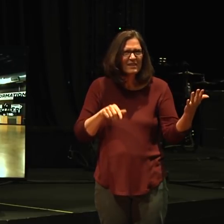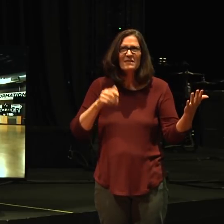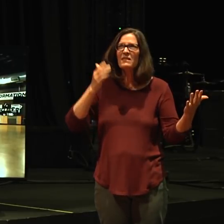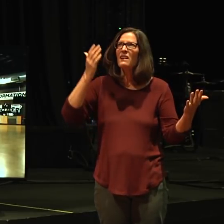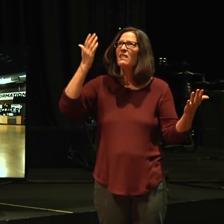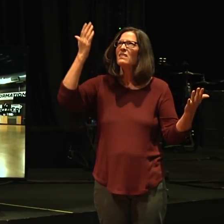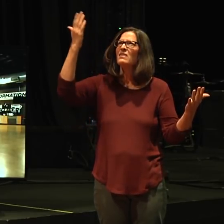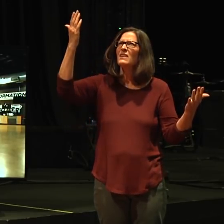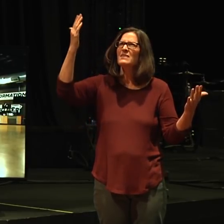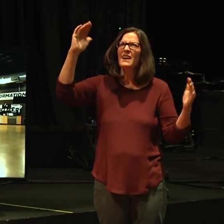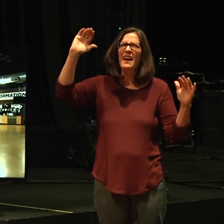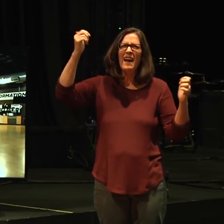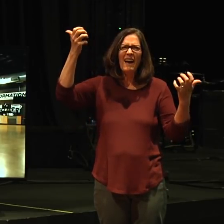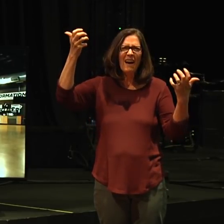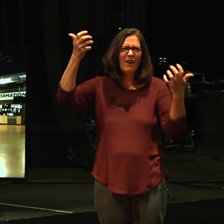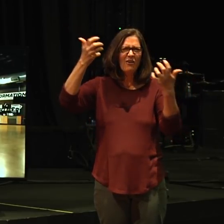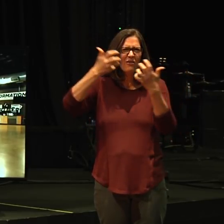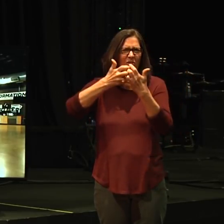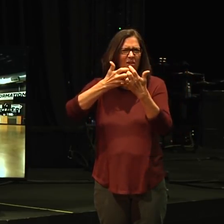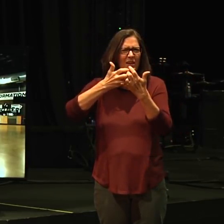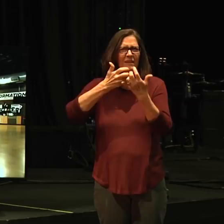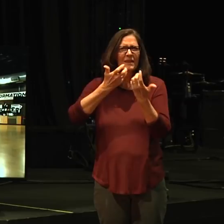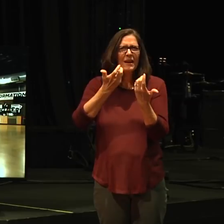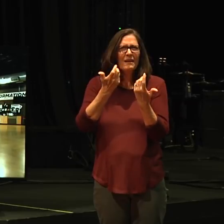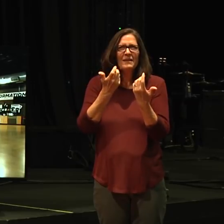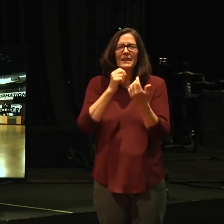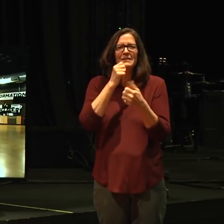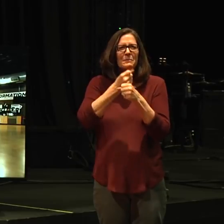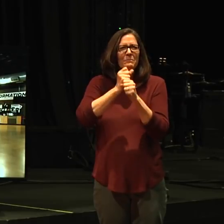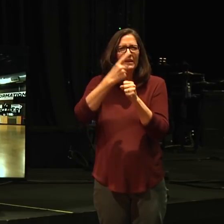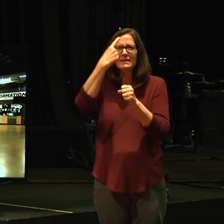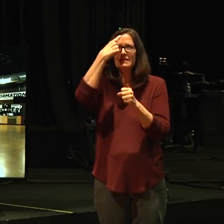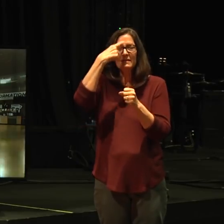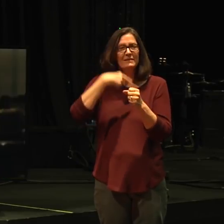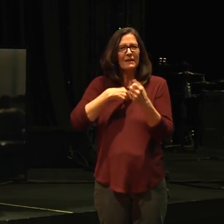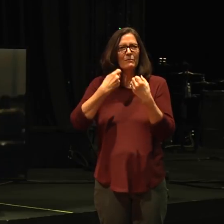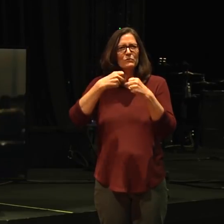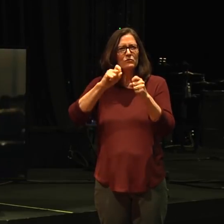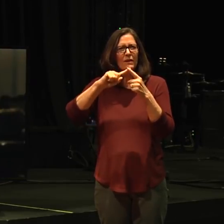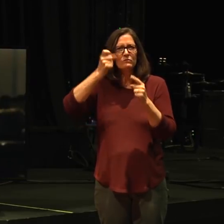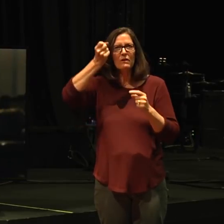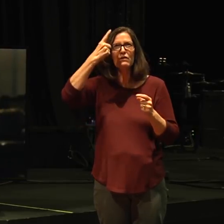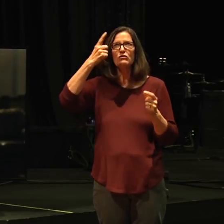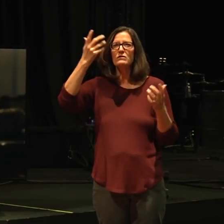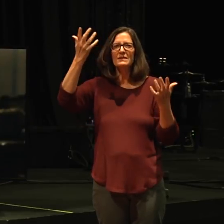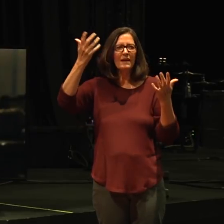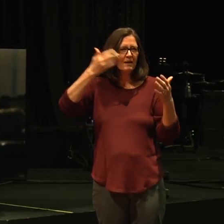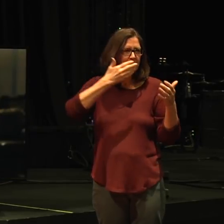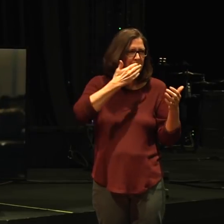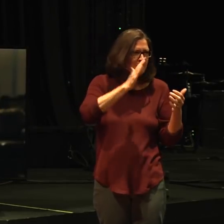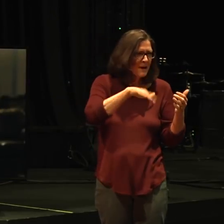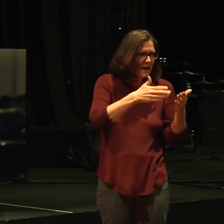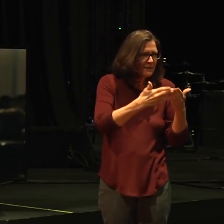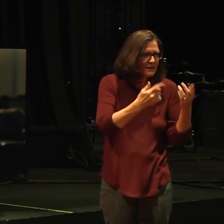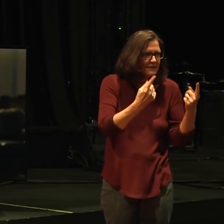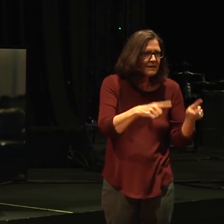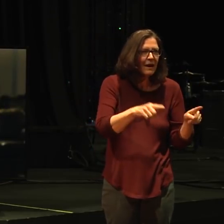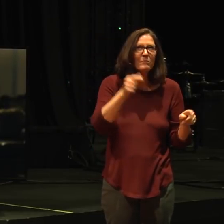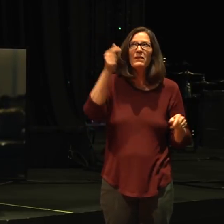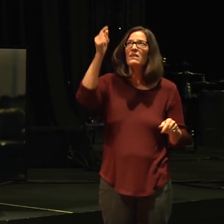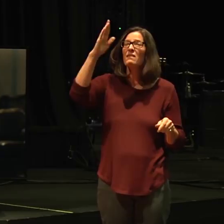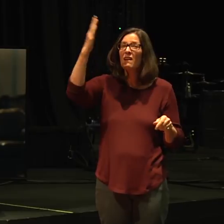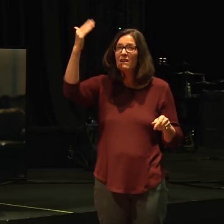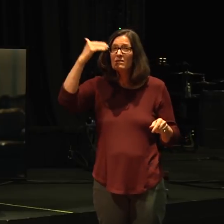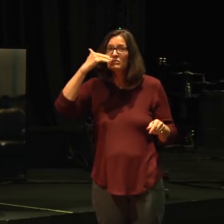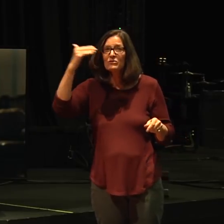and have them both make sense, because I'm trying to understand. You know, that's true now. It was